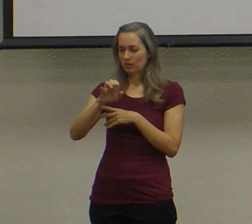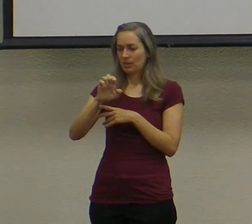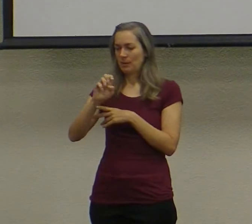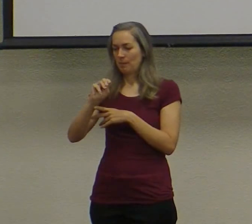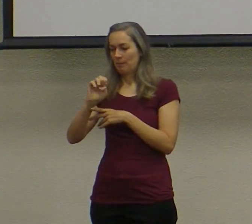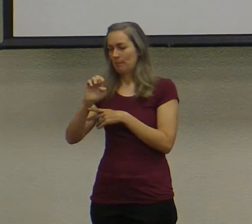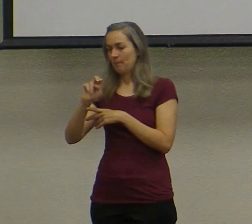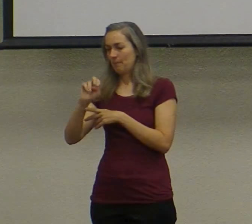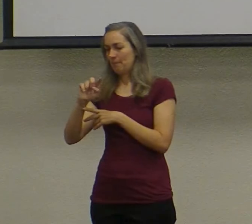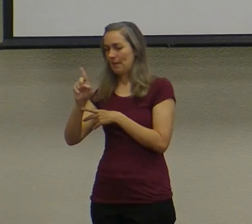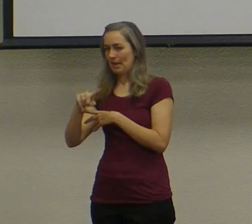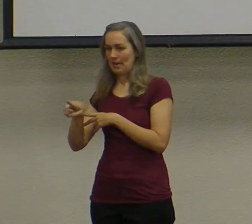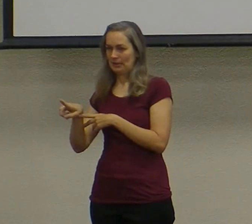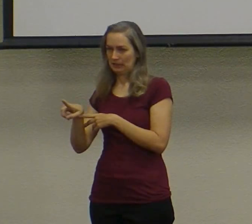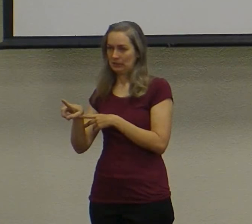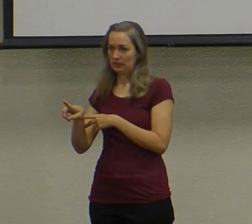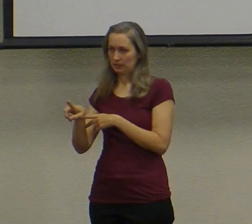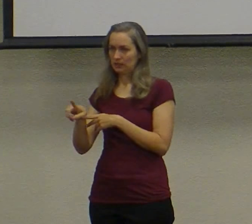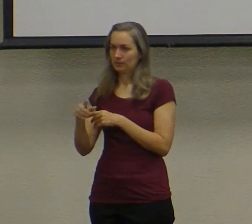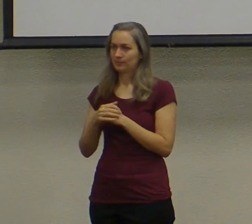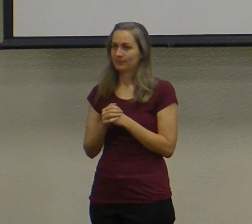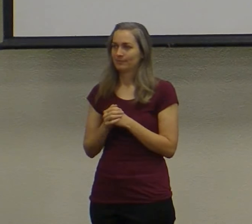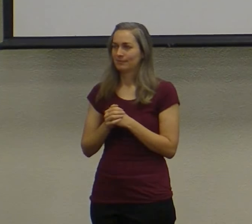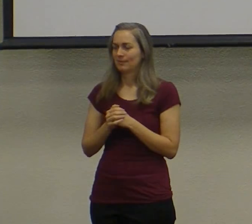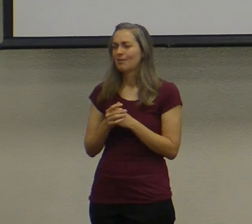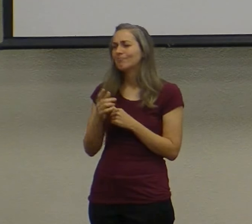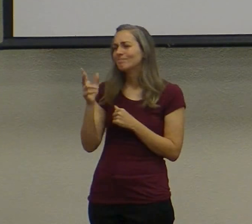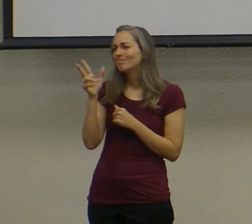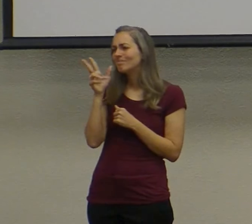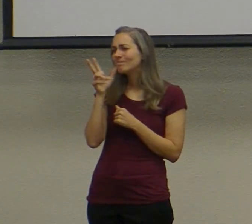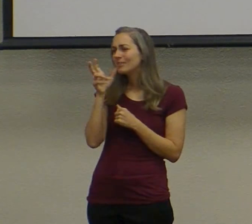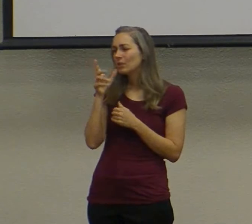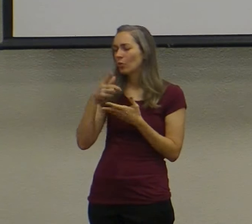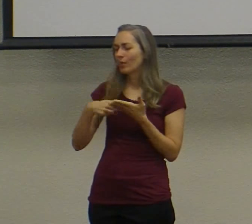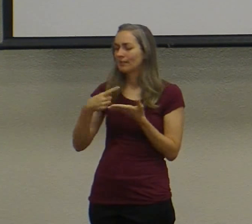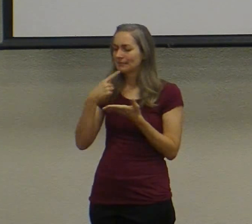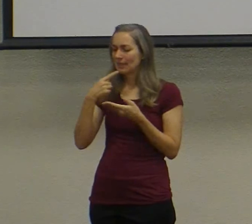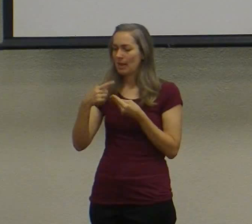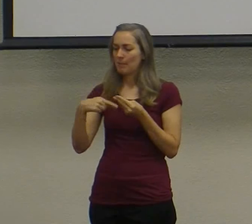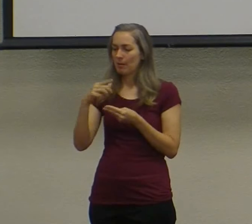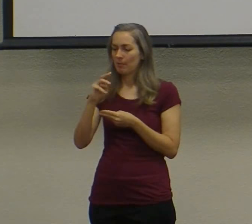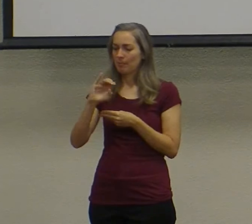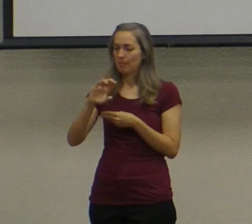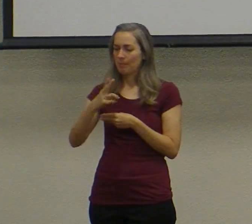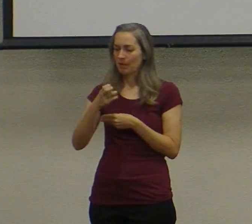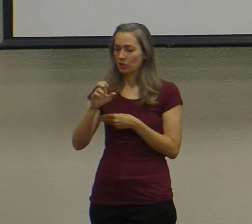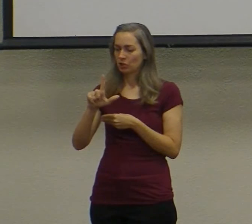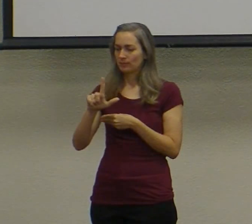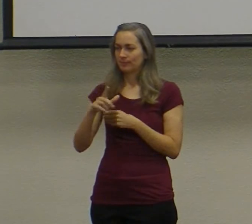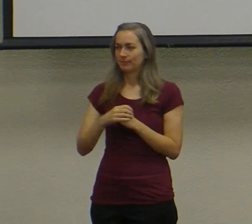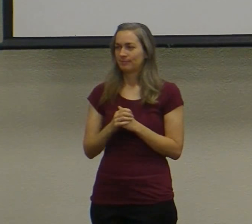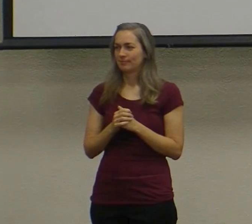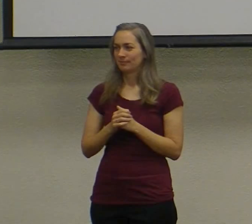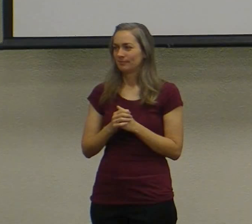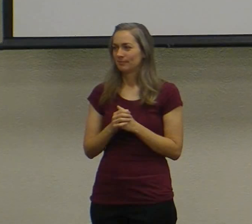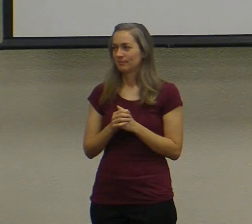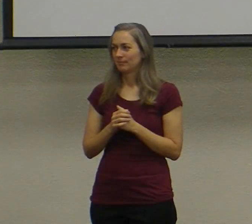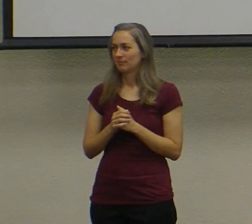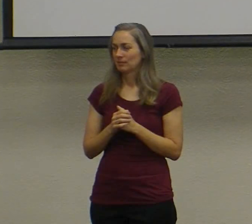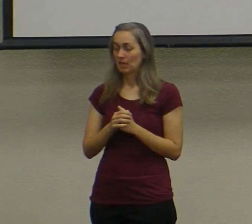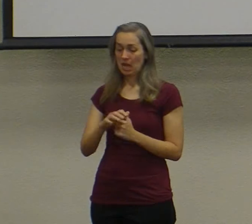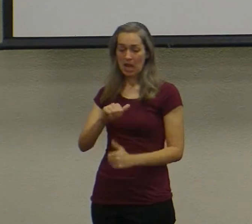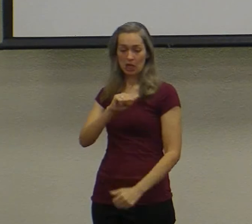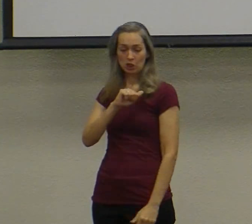he's here today, but I didn't see him. But listen to some of the things they said about Michael. Overall